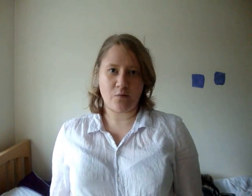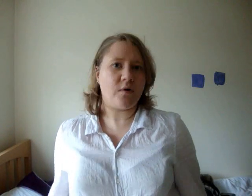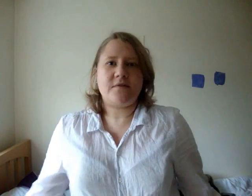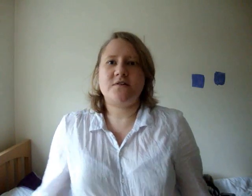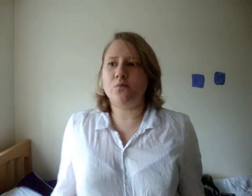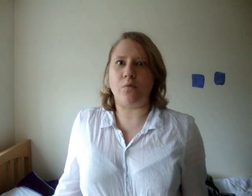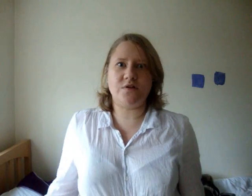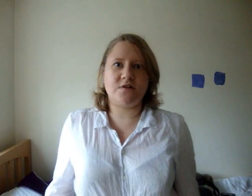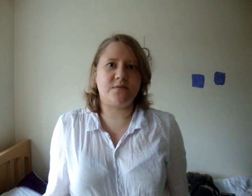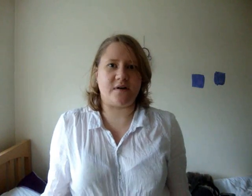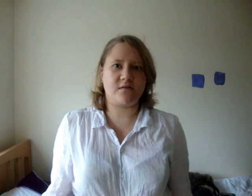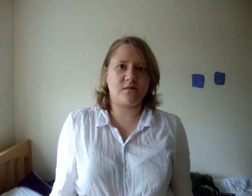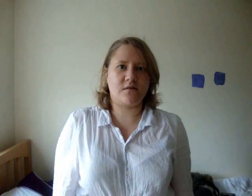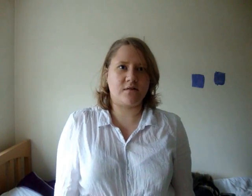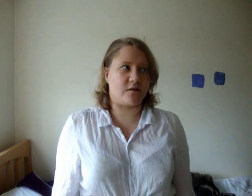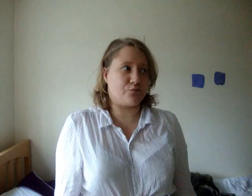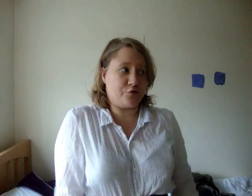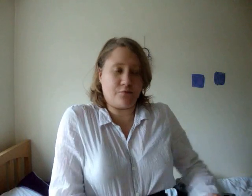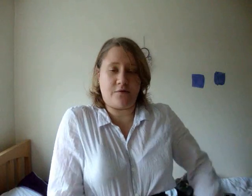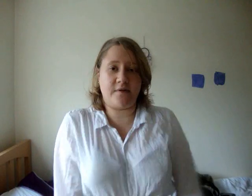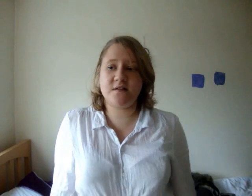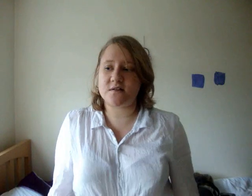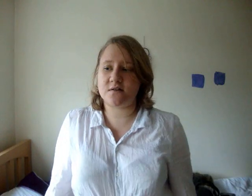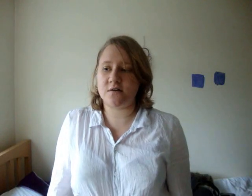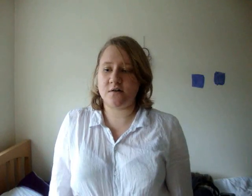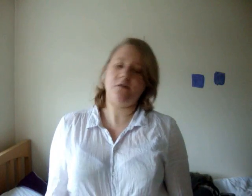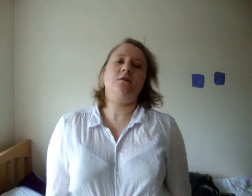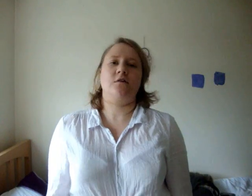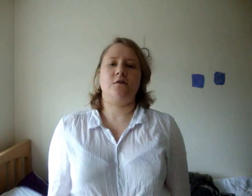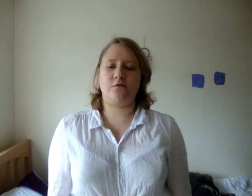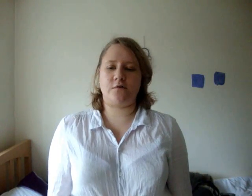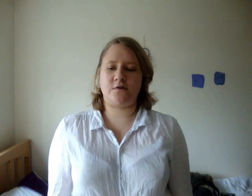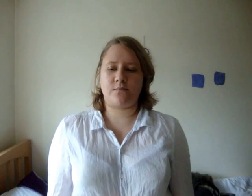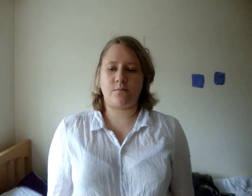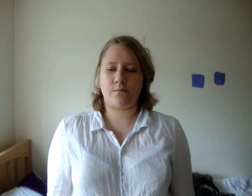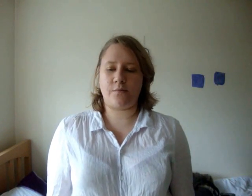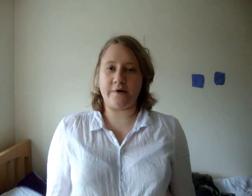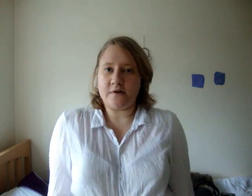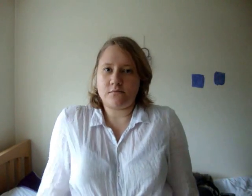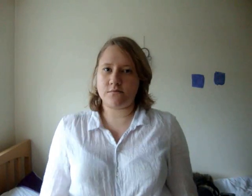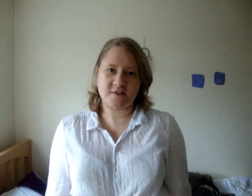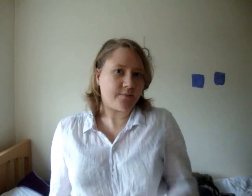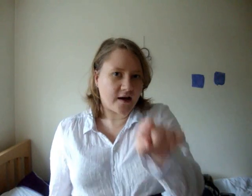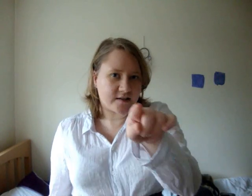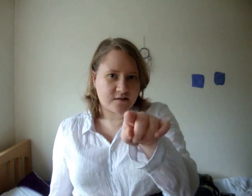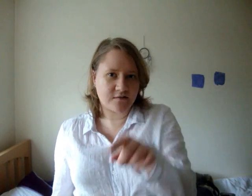What about if someone wants something? Like, do you want this? You would point to the person.